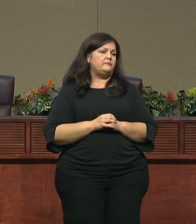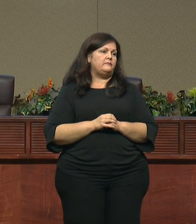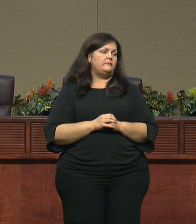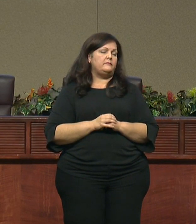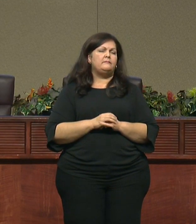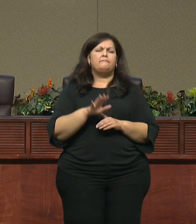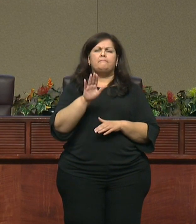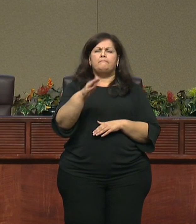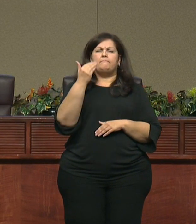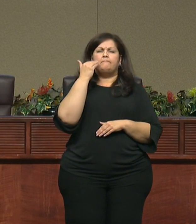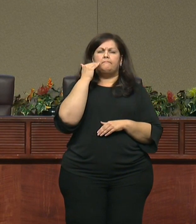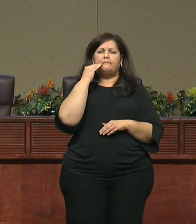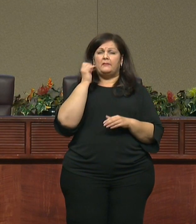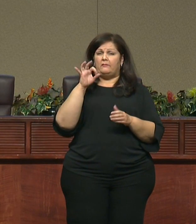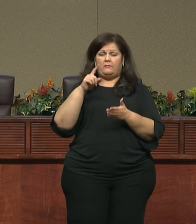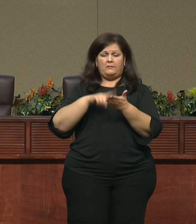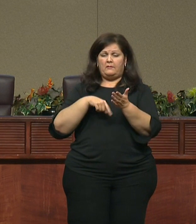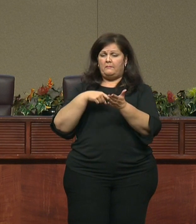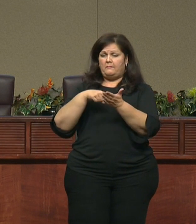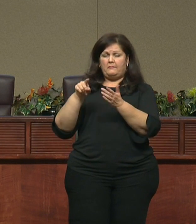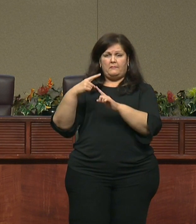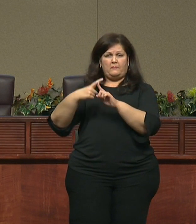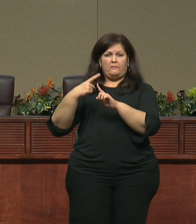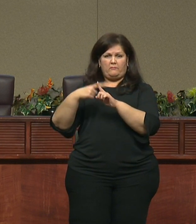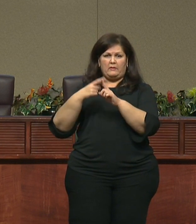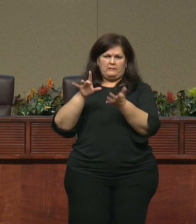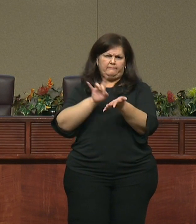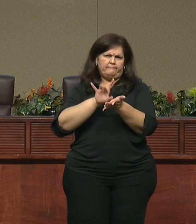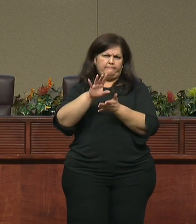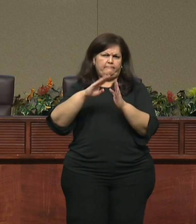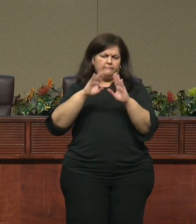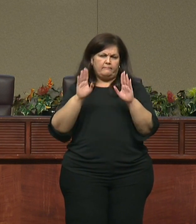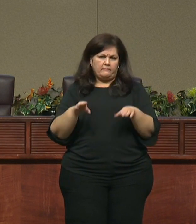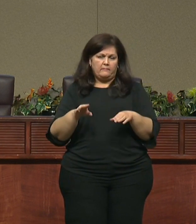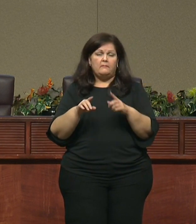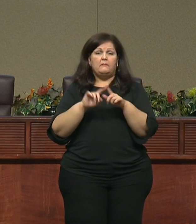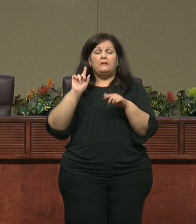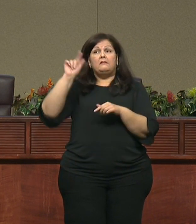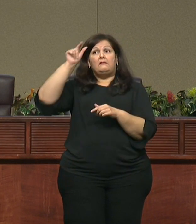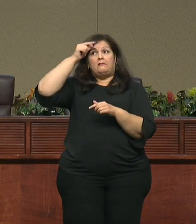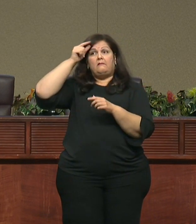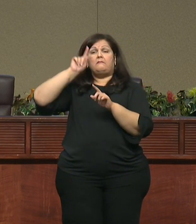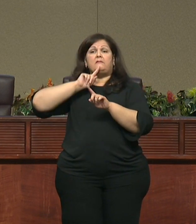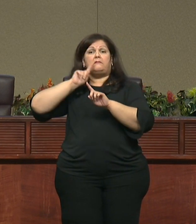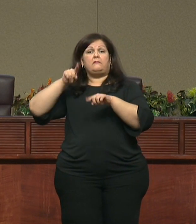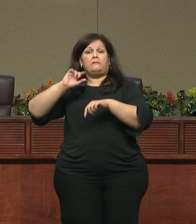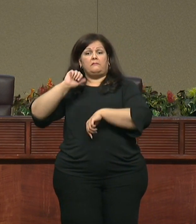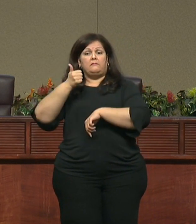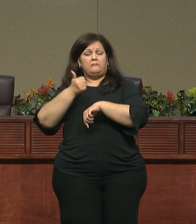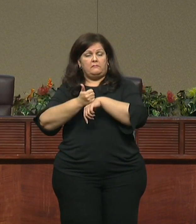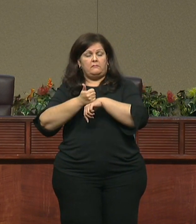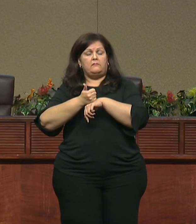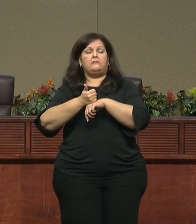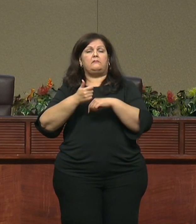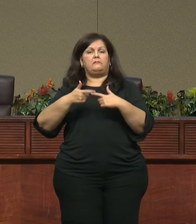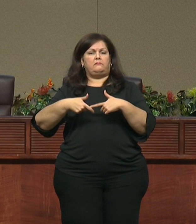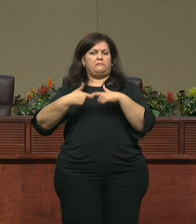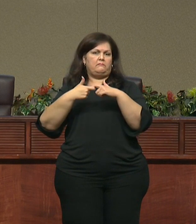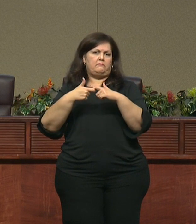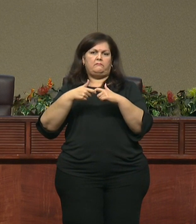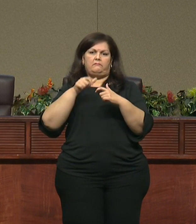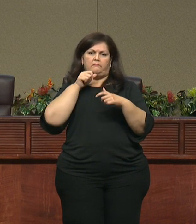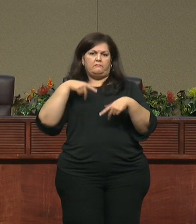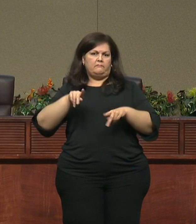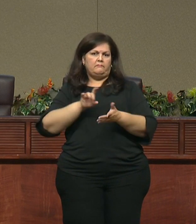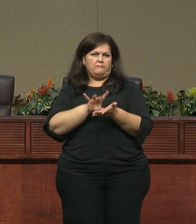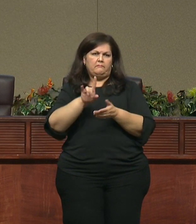evictions, since the pandemic hit Florida, Governor DeSantis put an order in place calling for a moratorium on evictions. I know